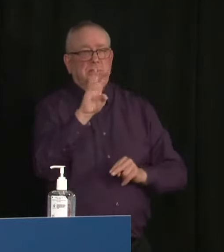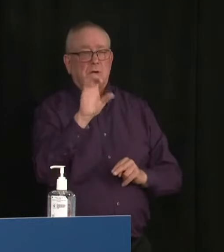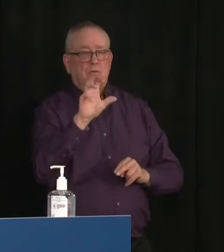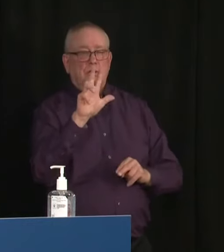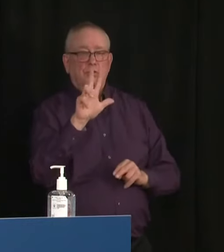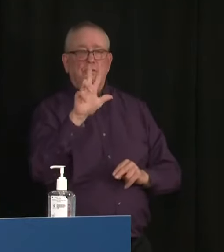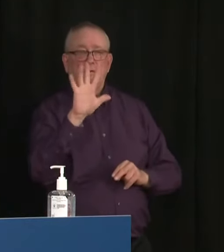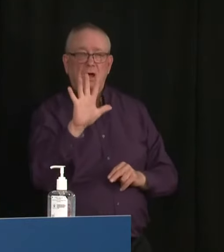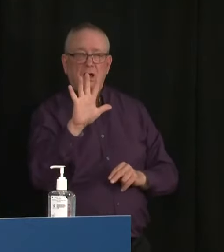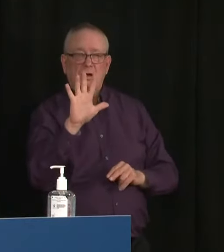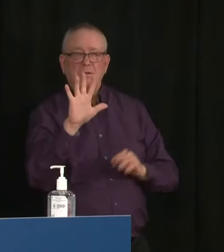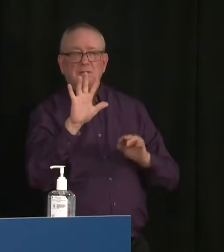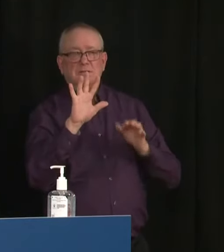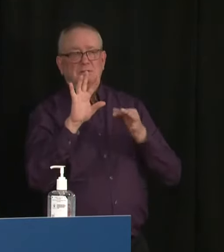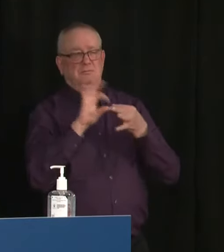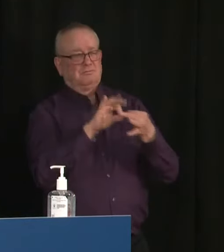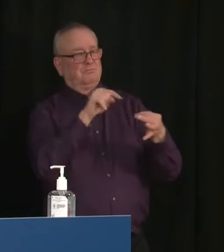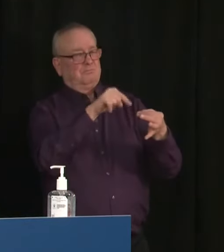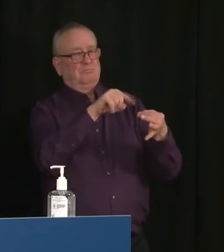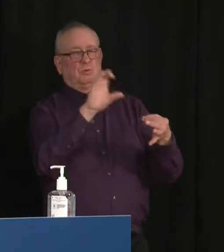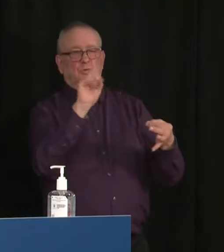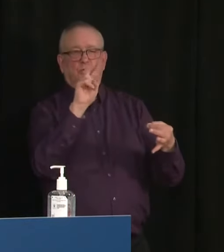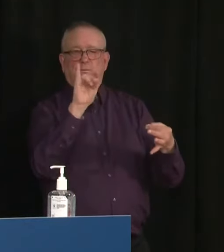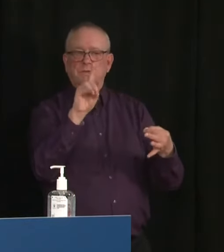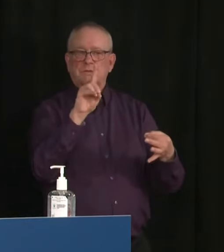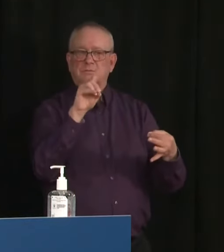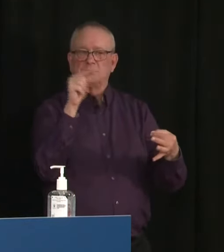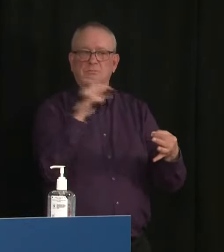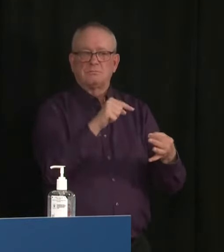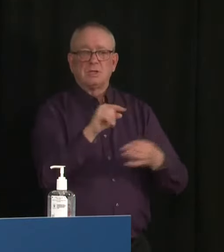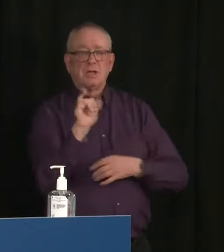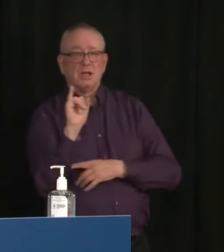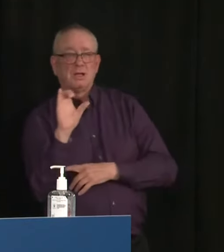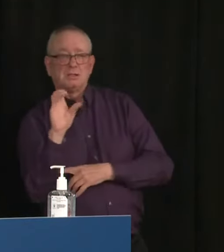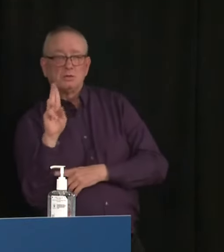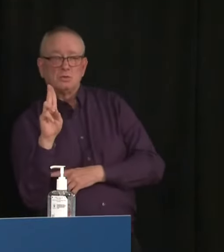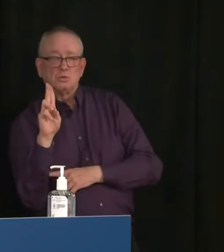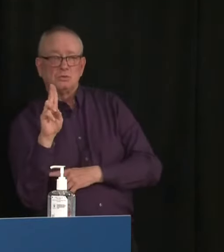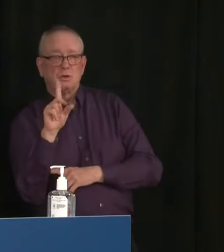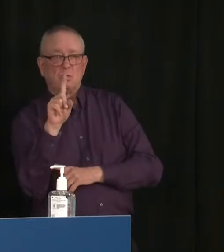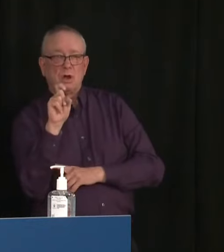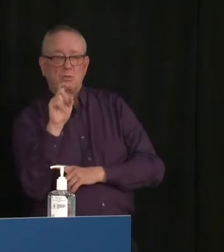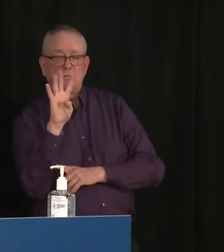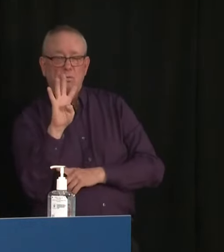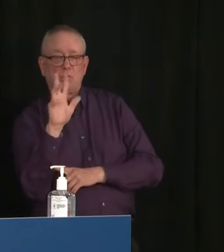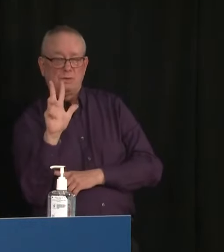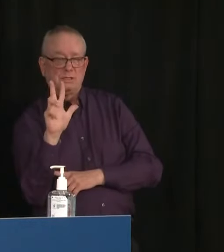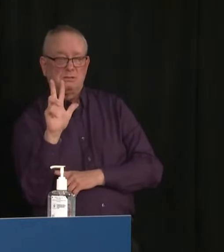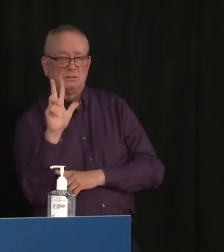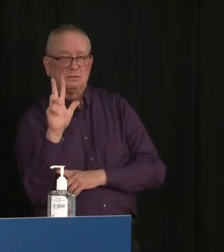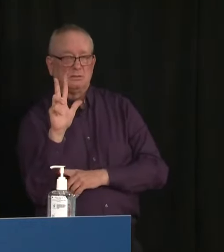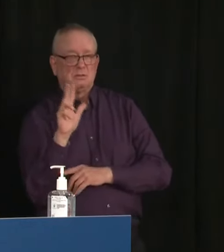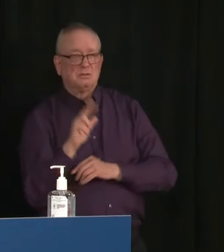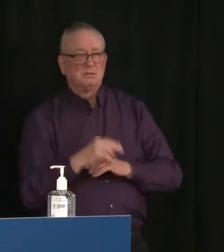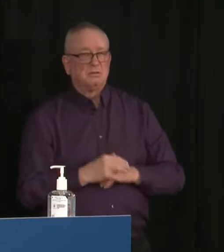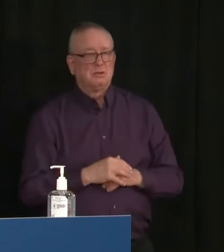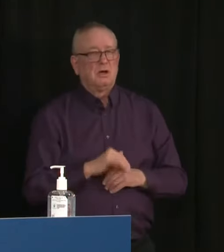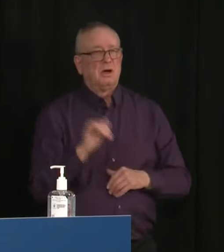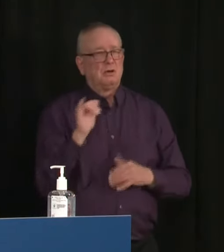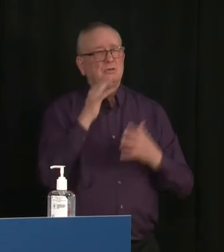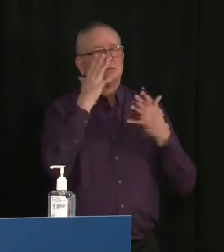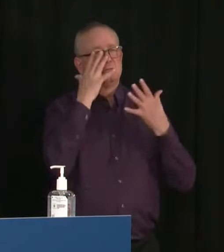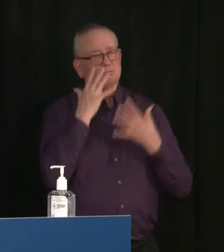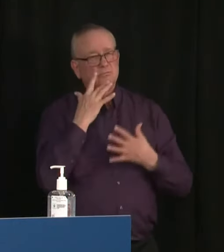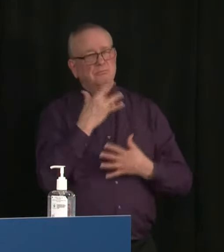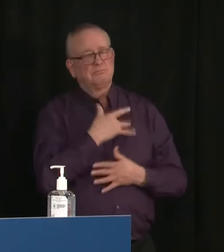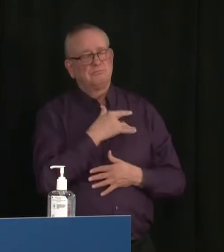treated for COVID-19, including 143 in the ICU. Sadly, 7 new deaths were